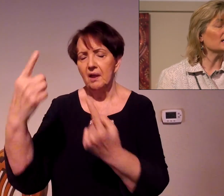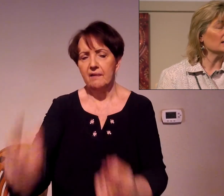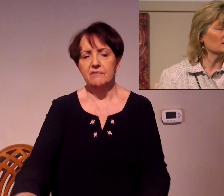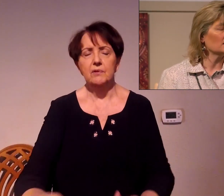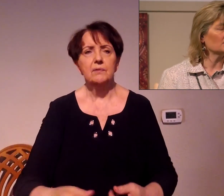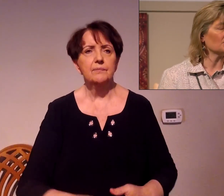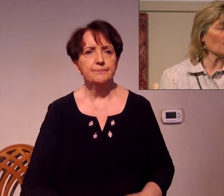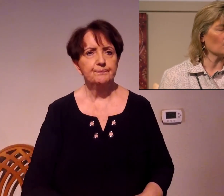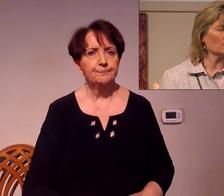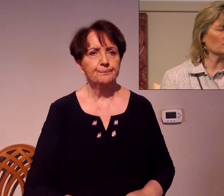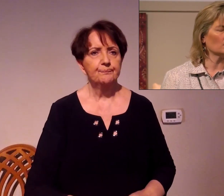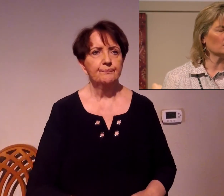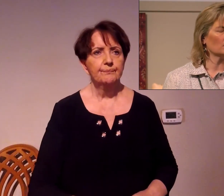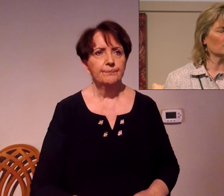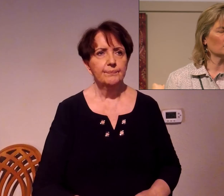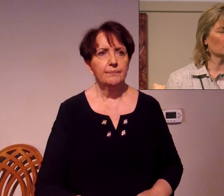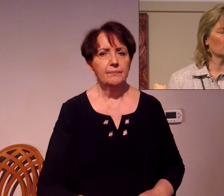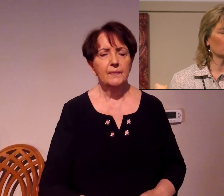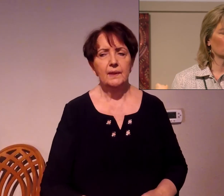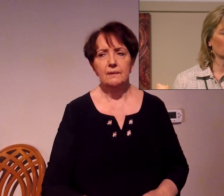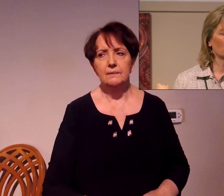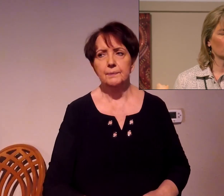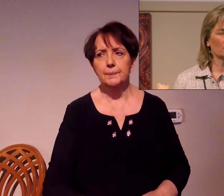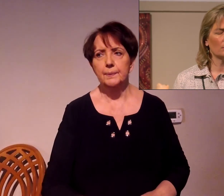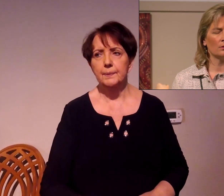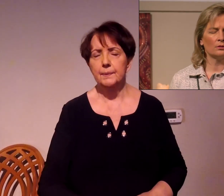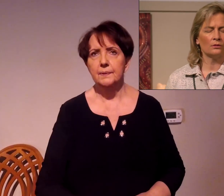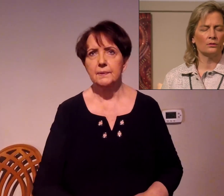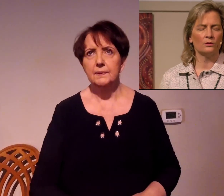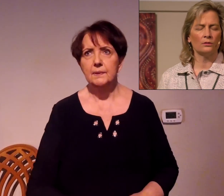shall be so.